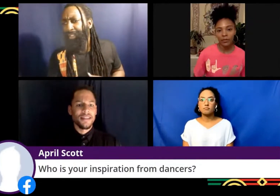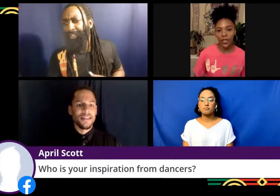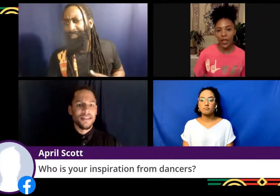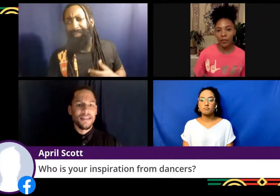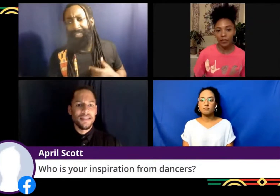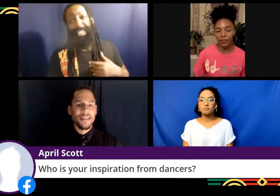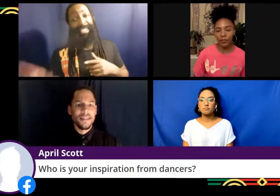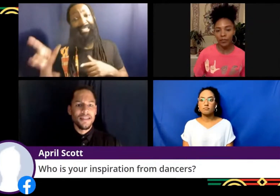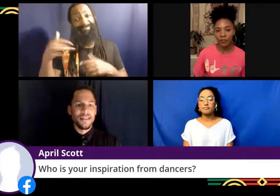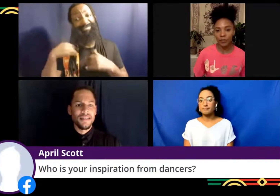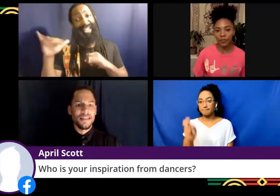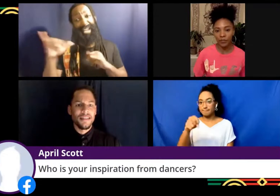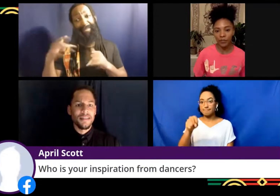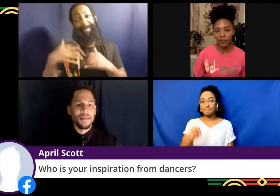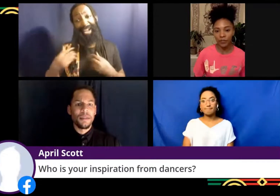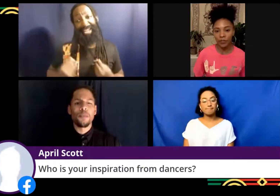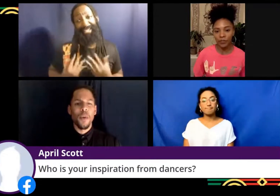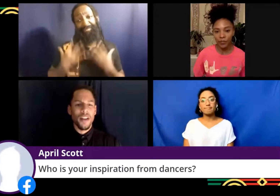Yeah.